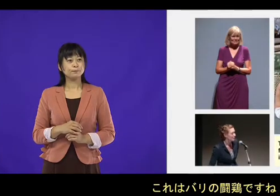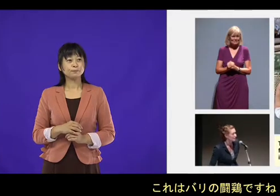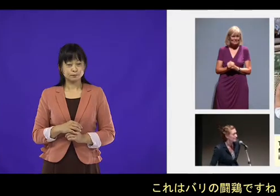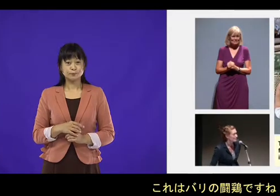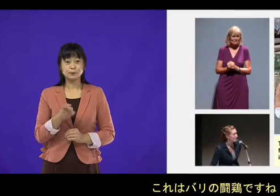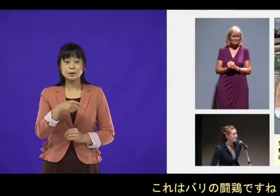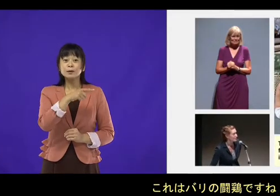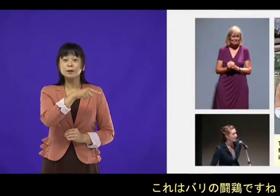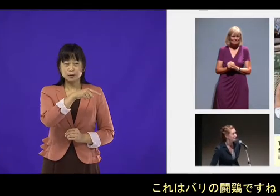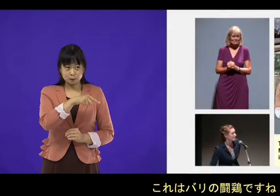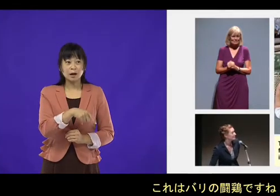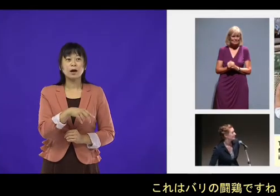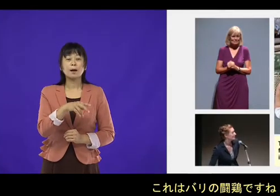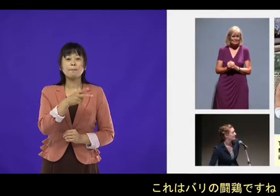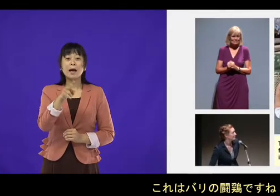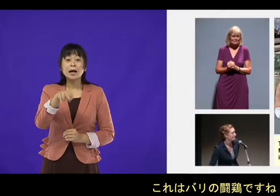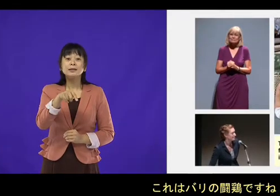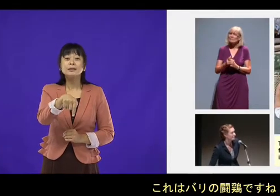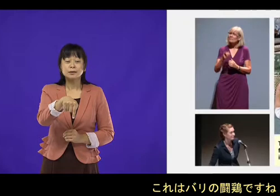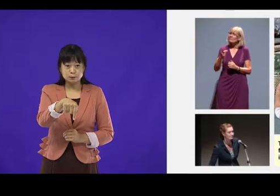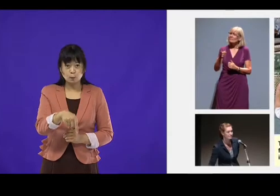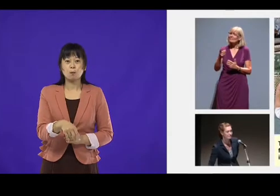These are Balinese cockfights.